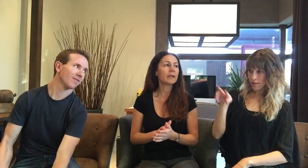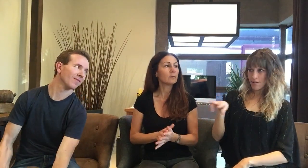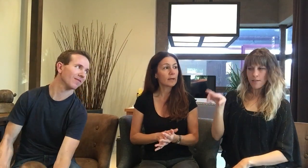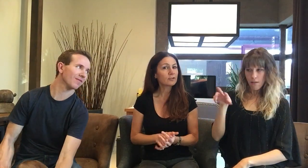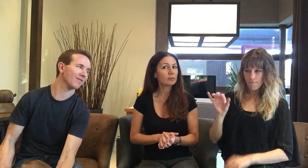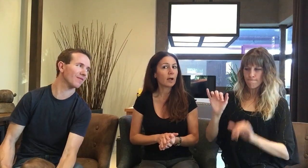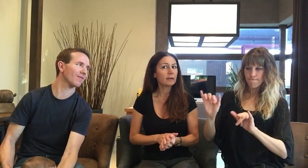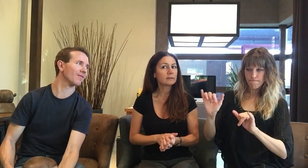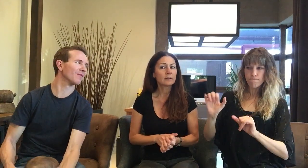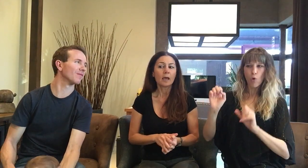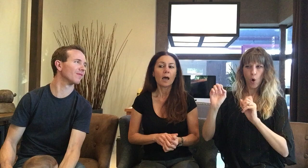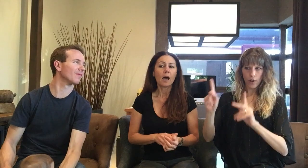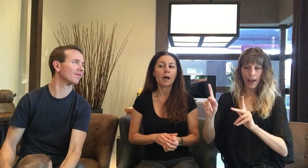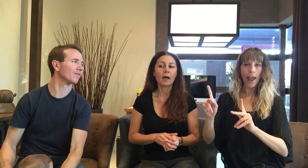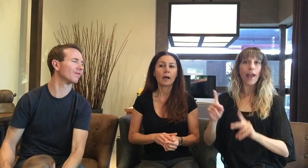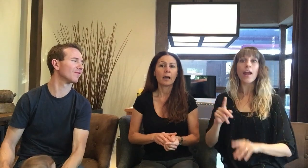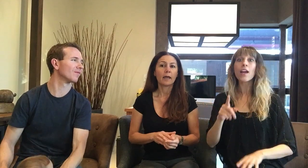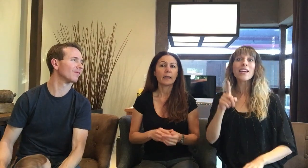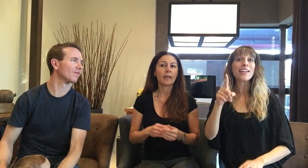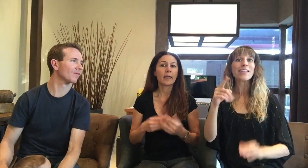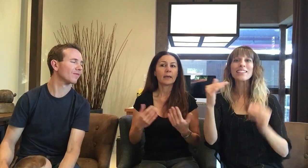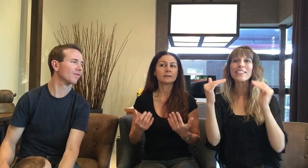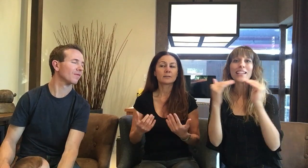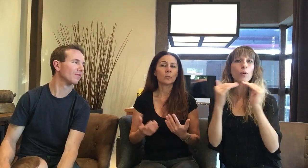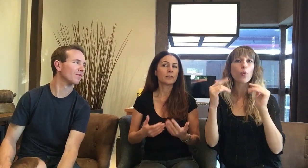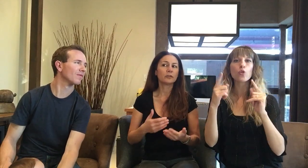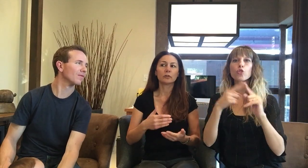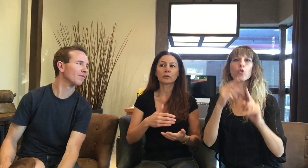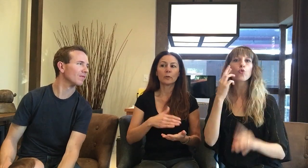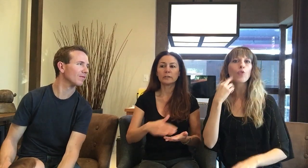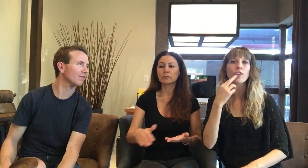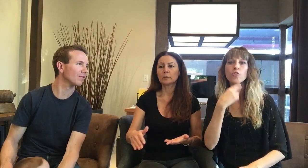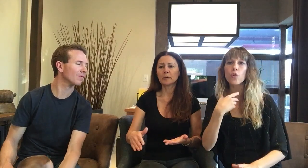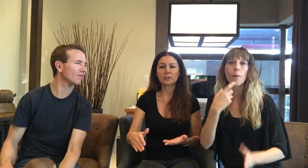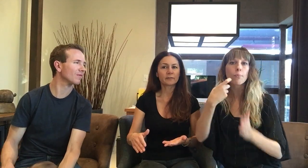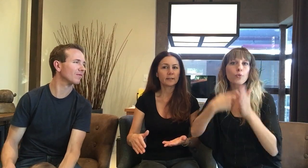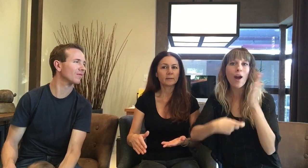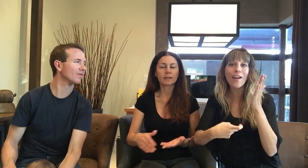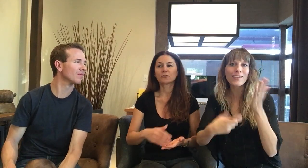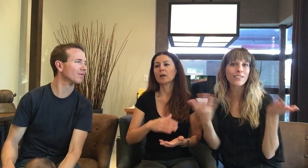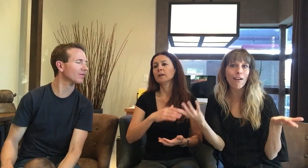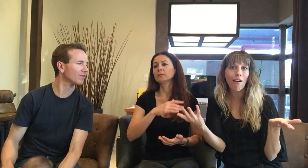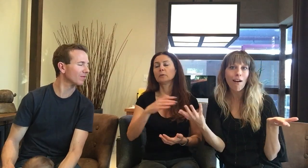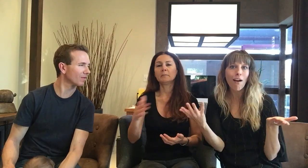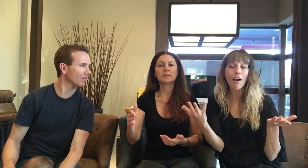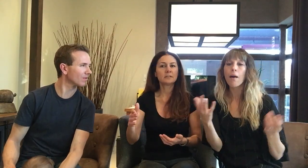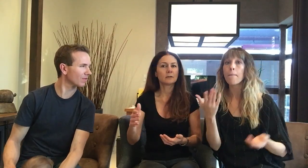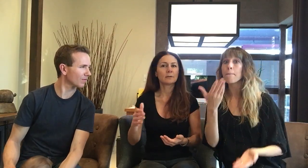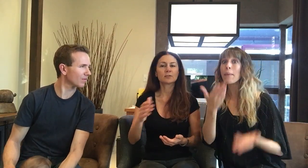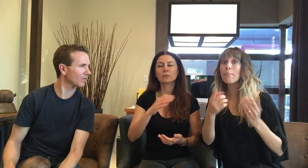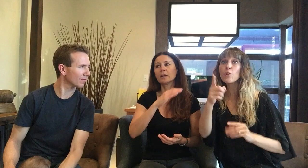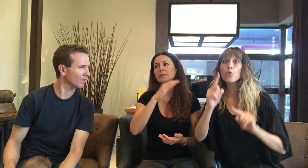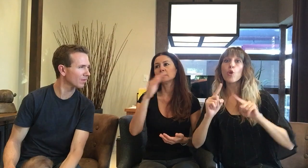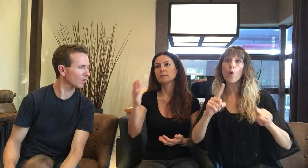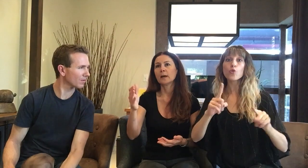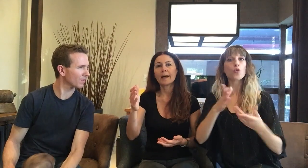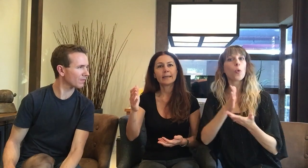pay in a restaurant. And so whether you're going to a budget-friendly restaurant, to a mid-tier restaurant, to a